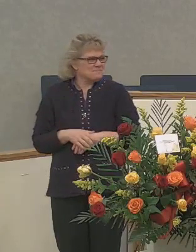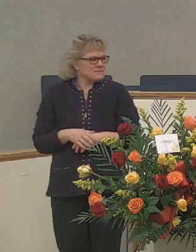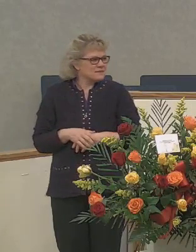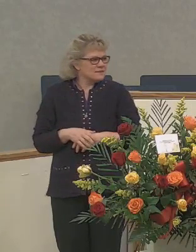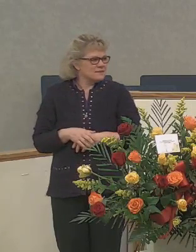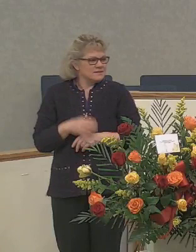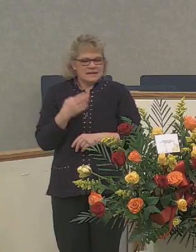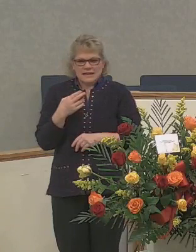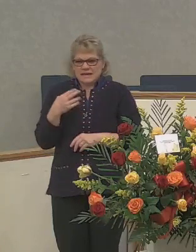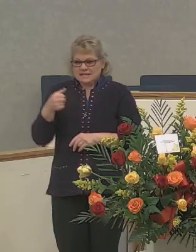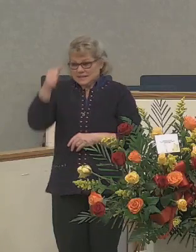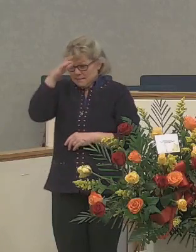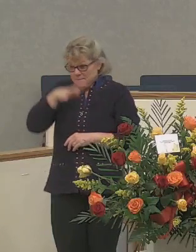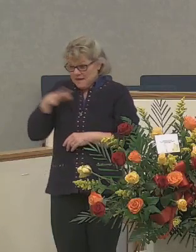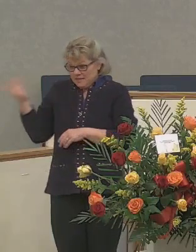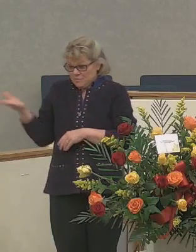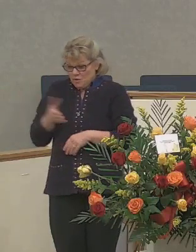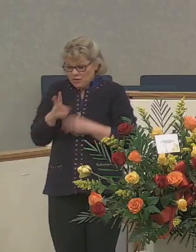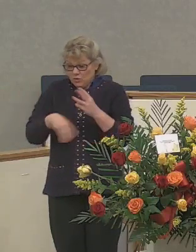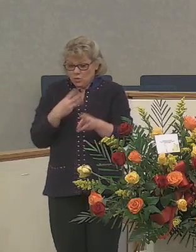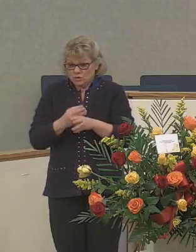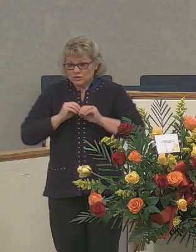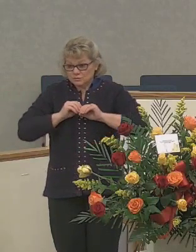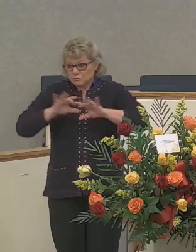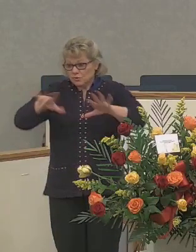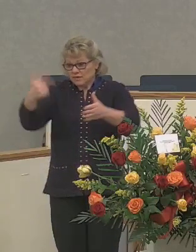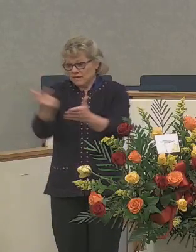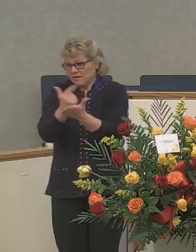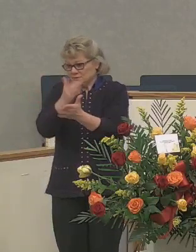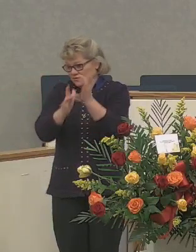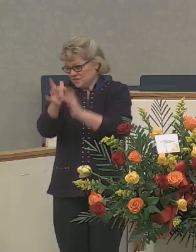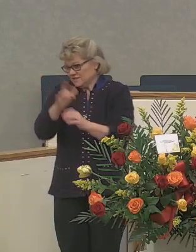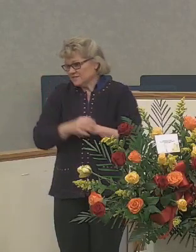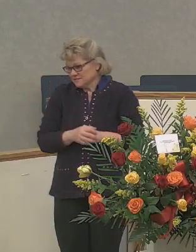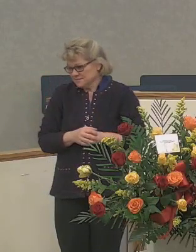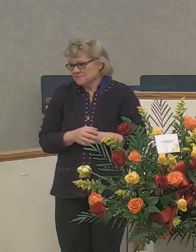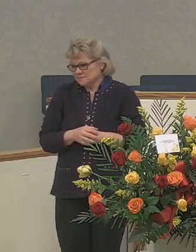He's the man that God brought into this world to spread the gospel of Jesus.